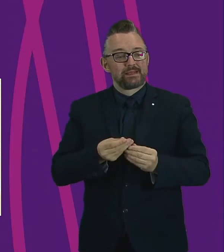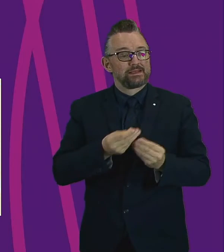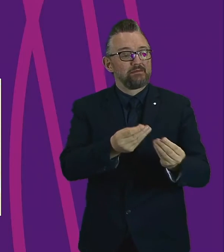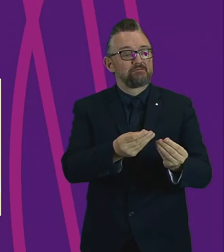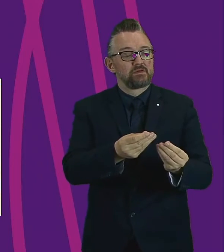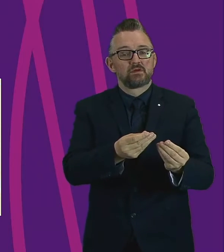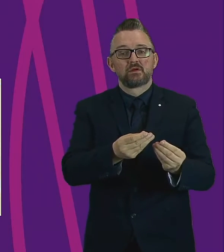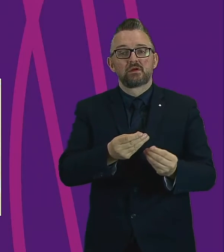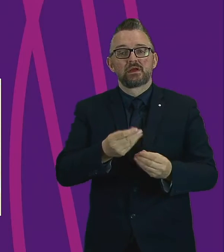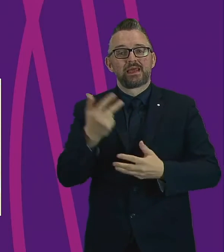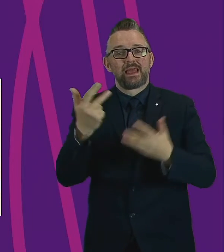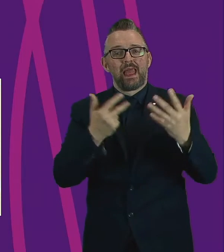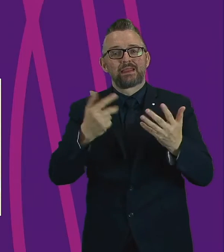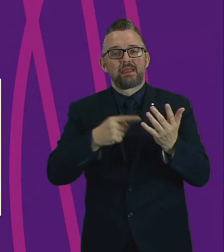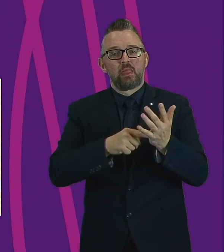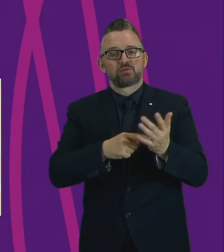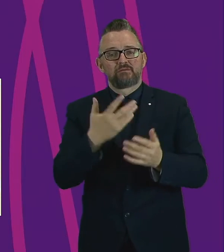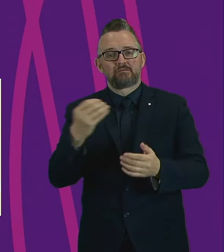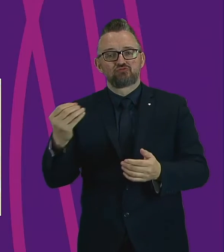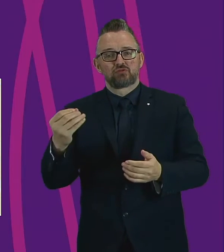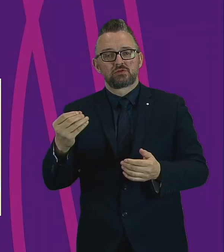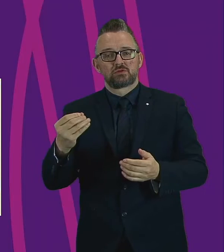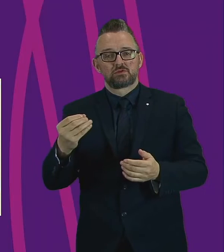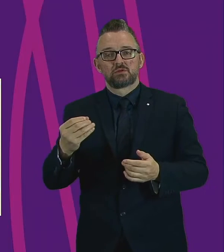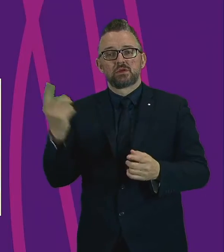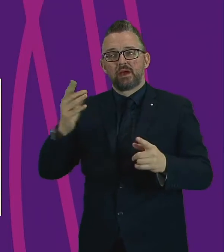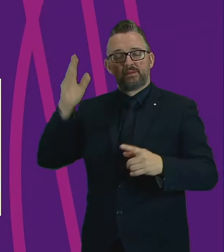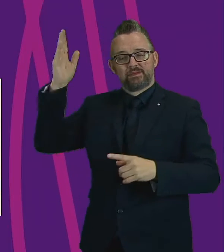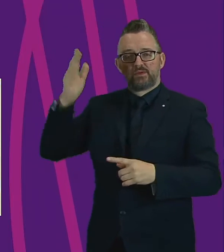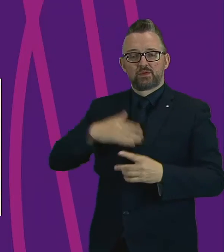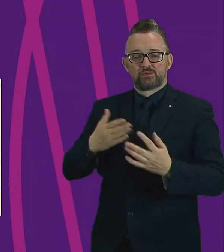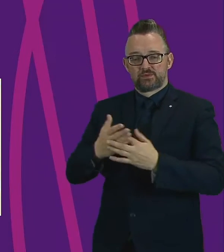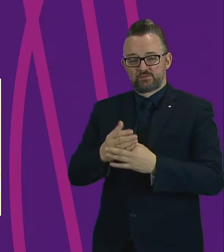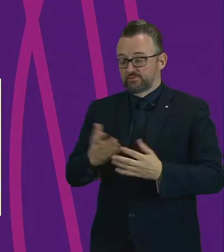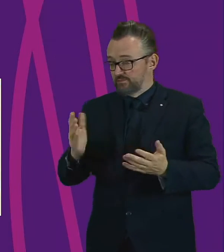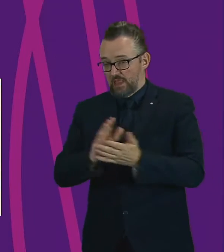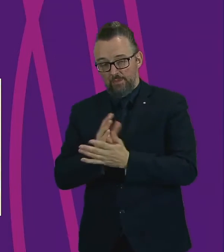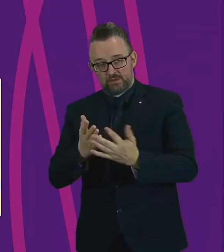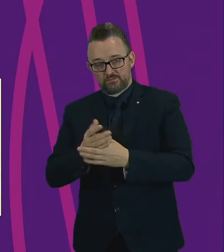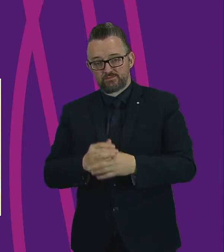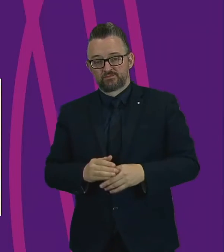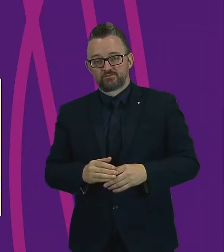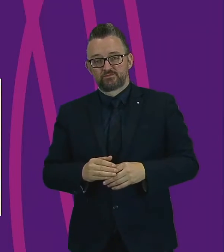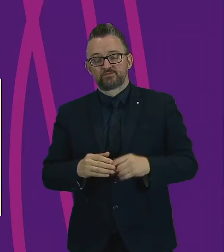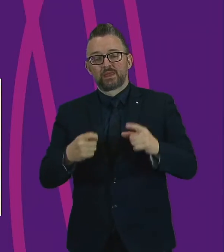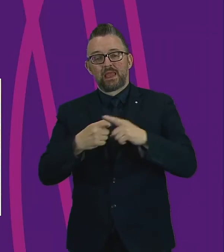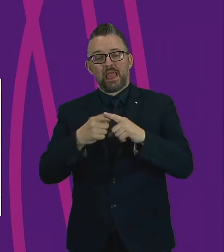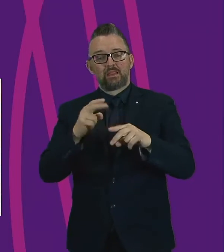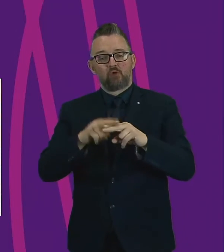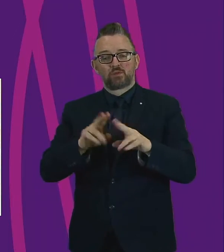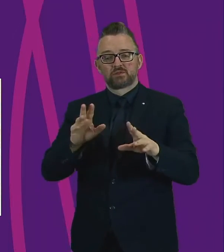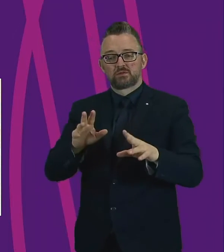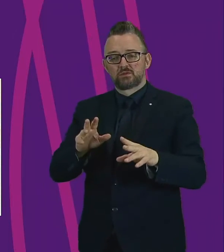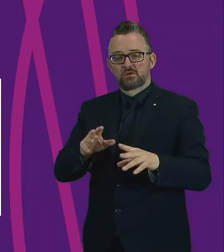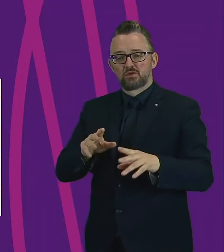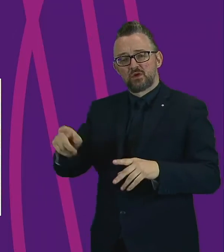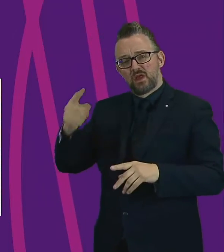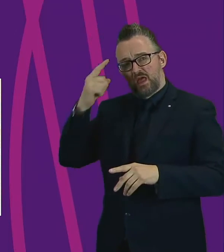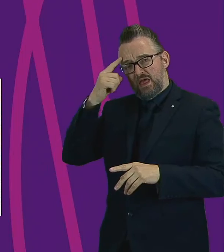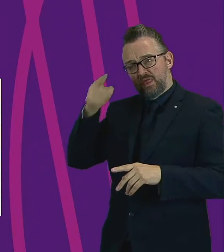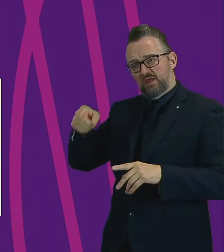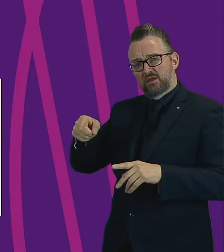businesses just £18,500. Happy to. Kate Forbes. Does the member think it's less